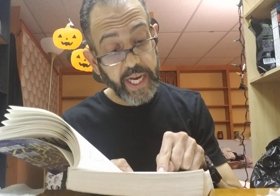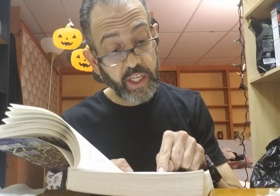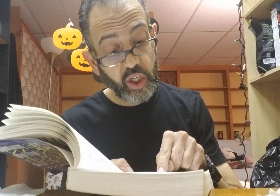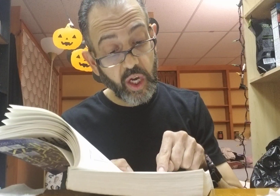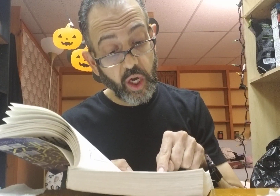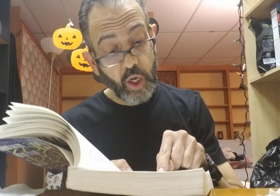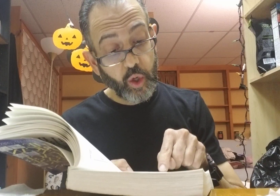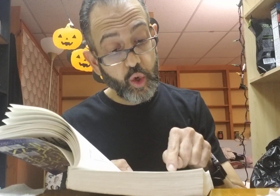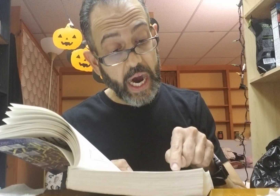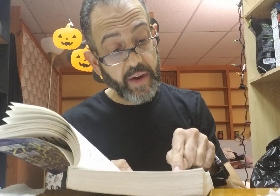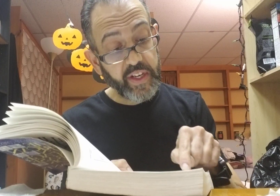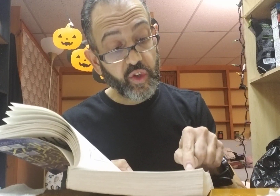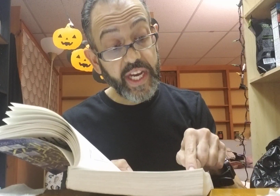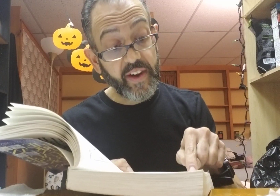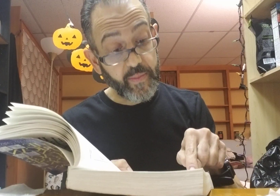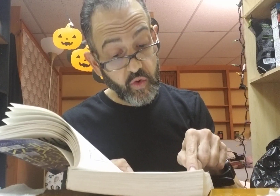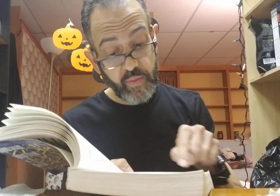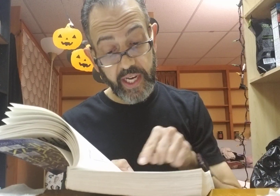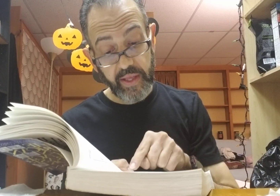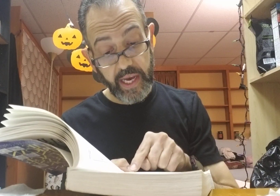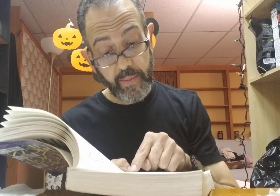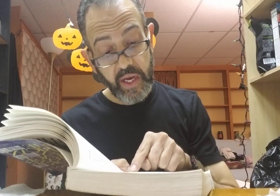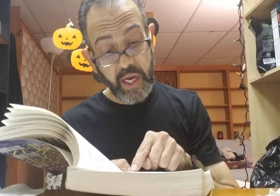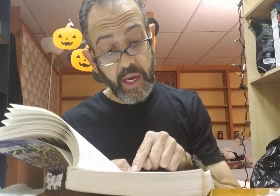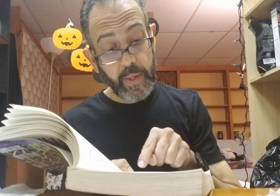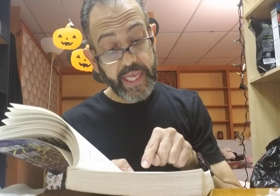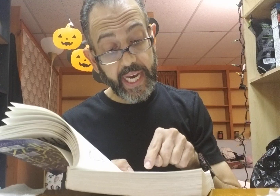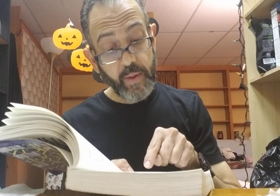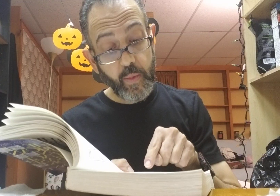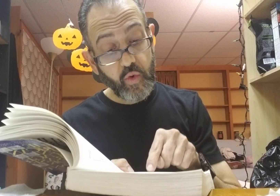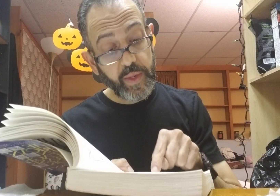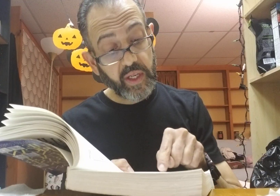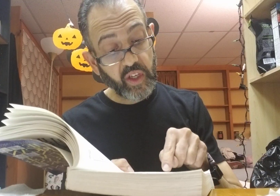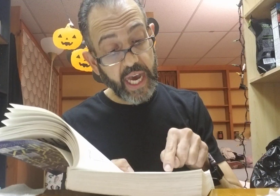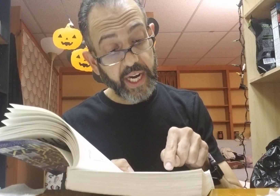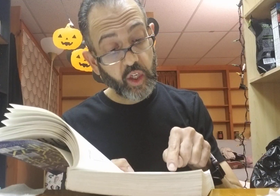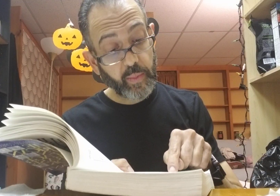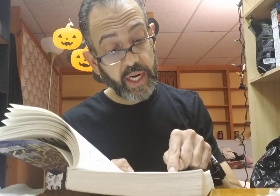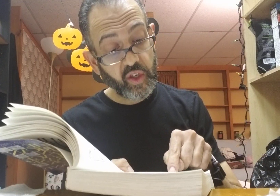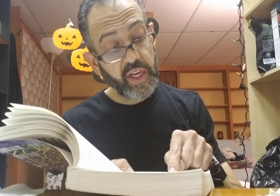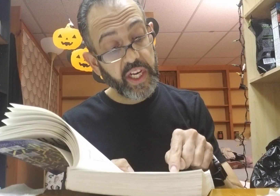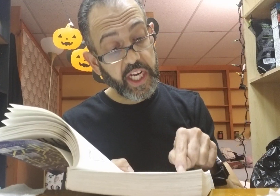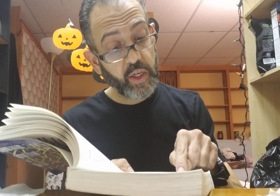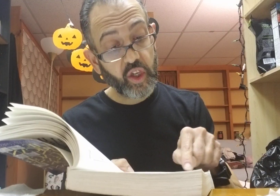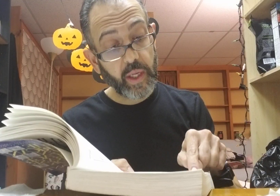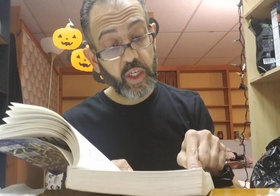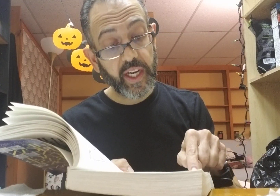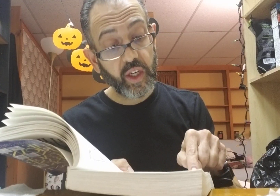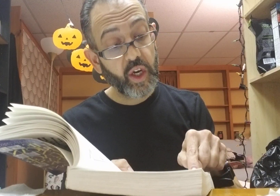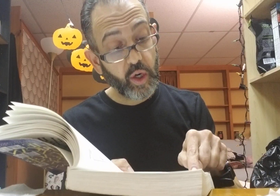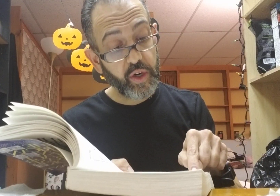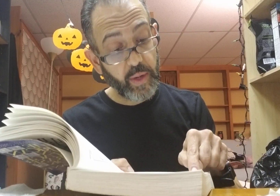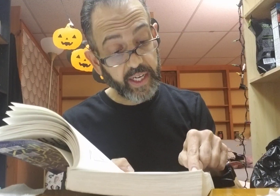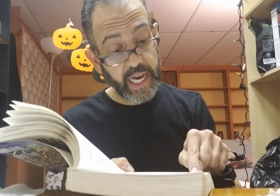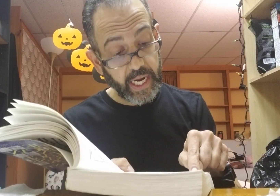page do obviously have movement in them, but that movement does not express either subject or direct